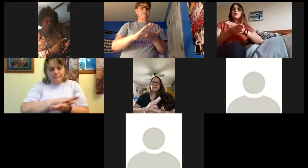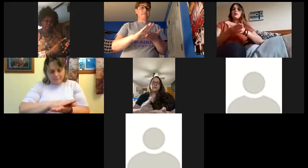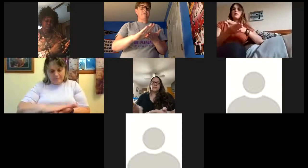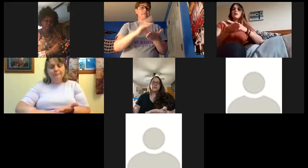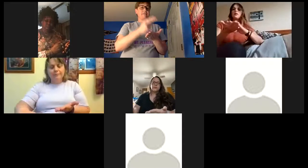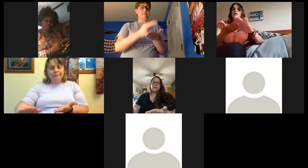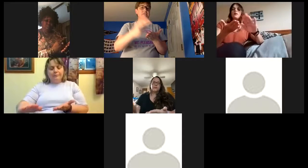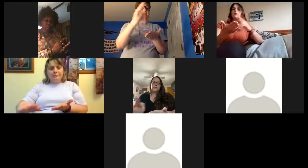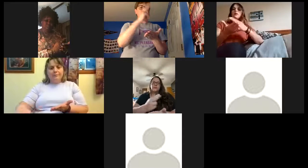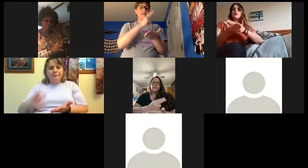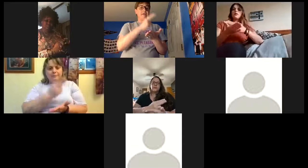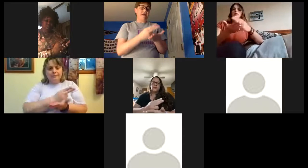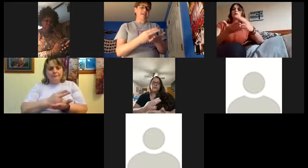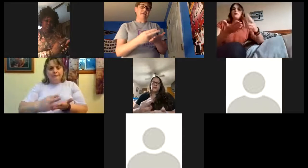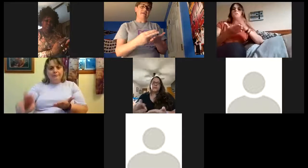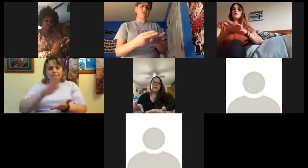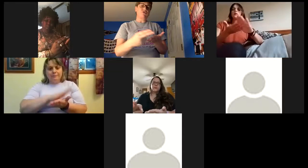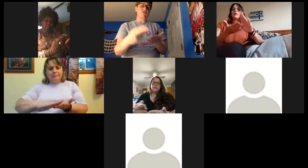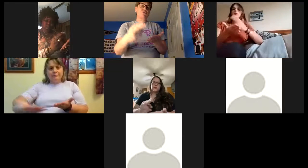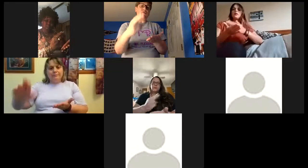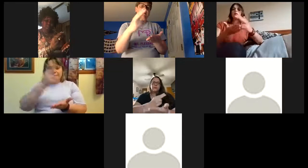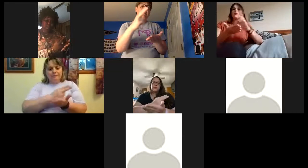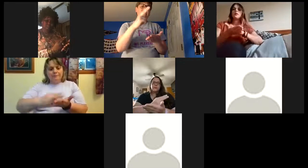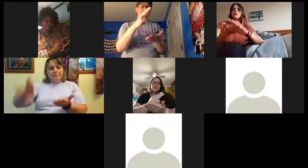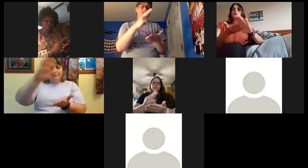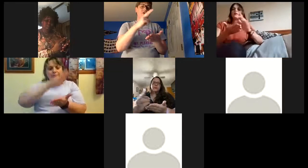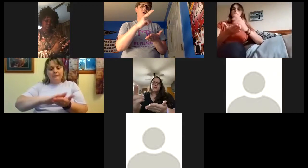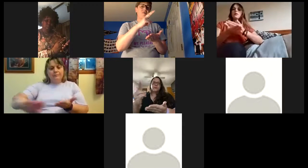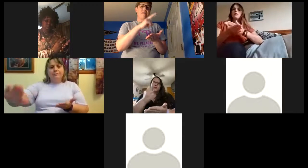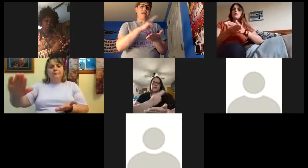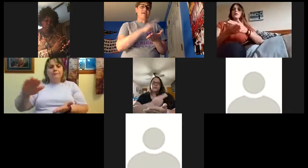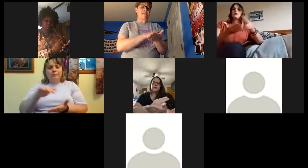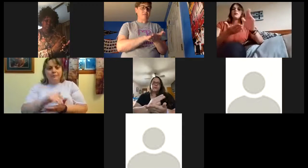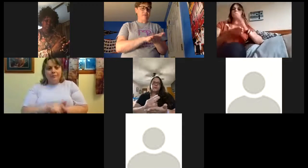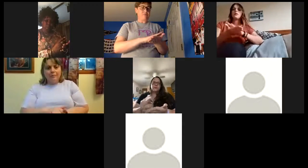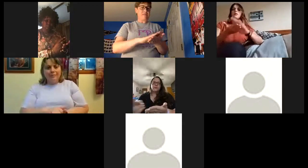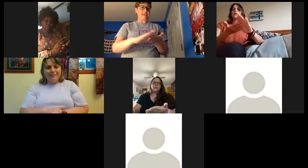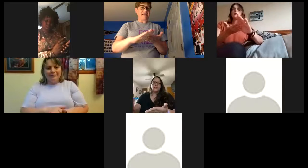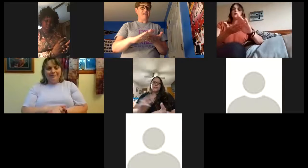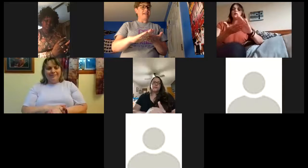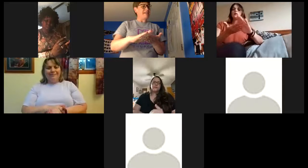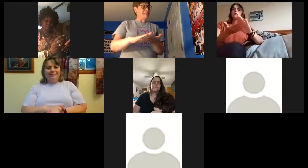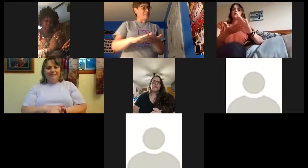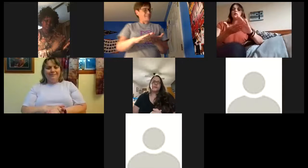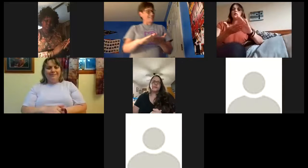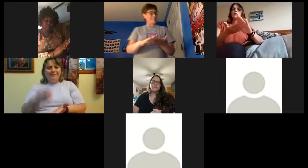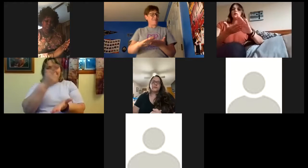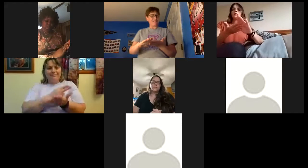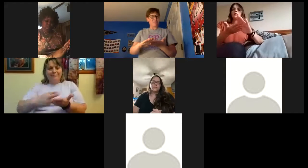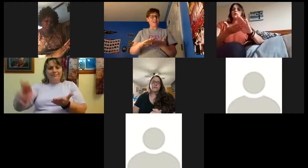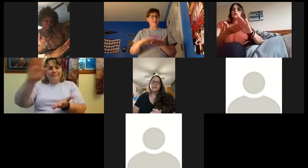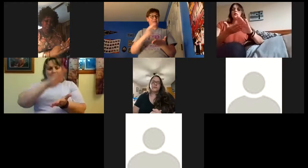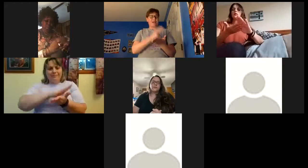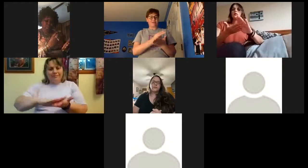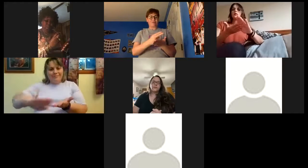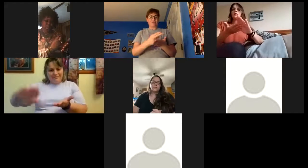clean. So it's kind of like you're scooping up all the mess and you're making it clean. I guess that's a kind of a neat